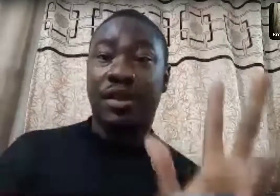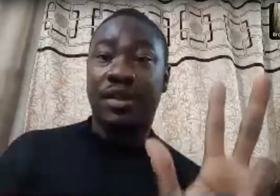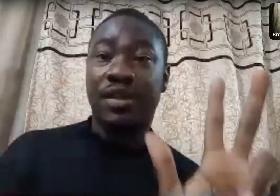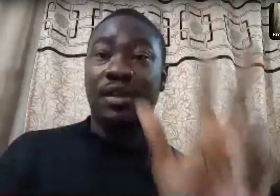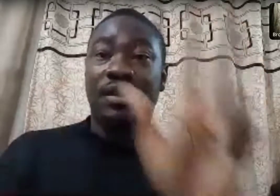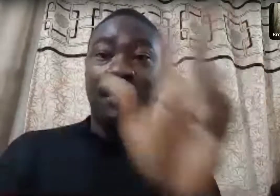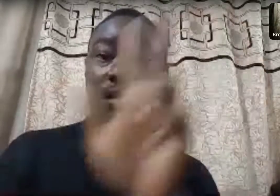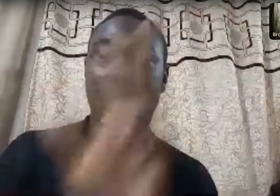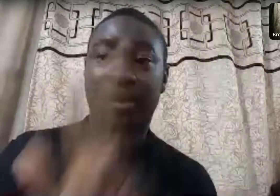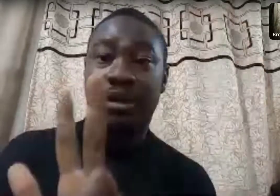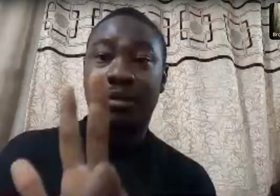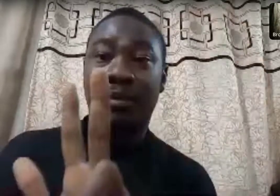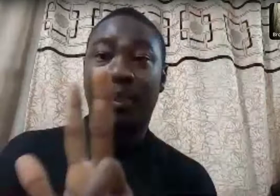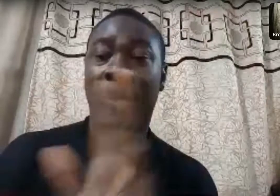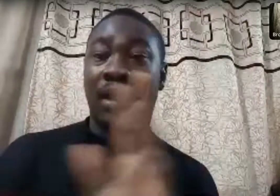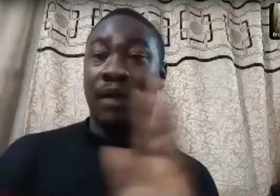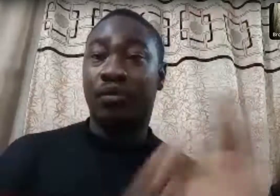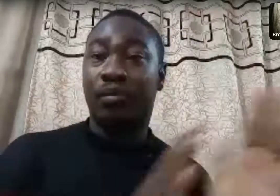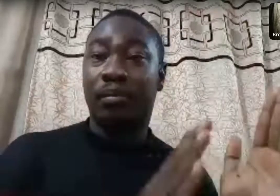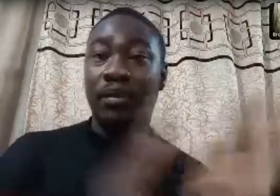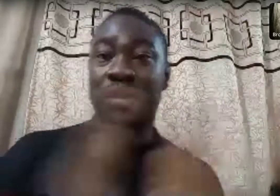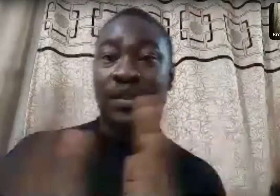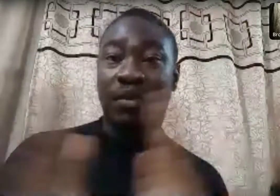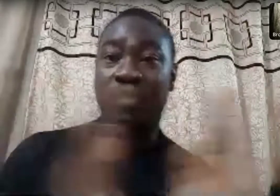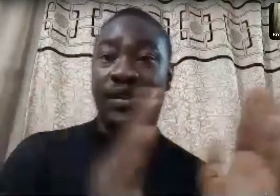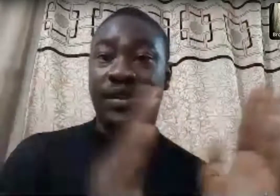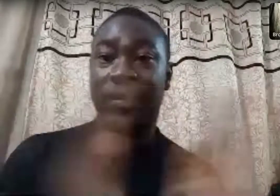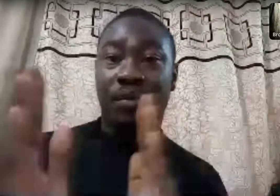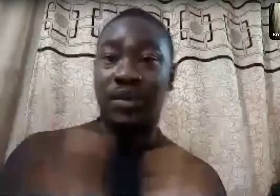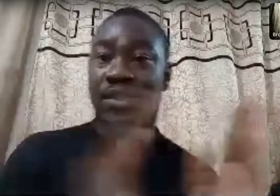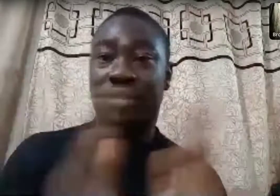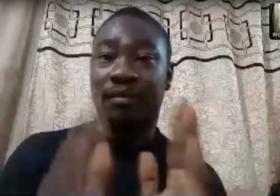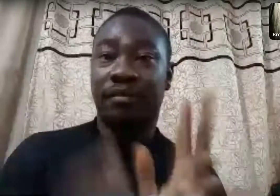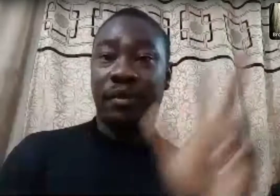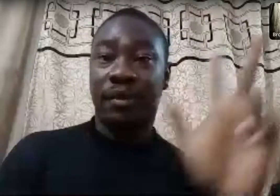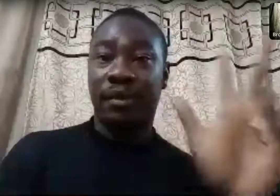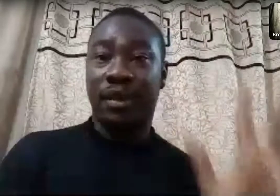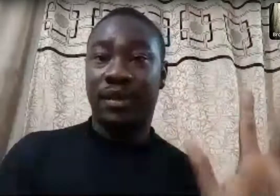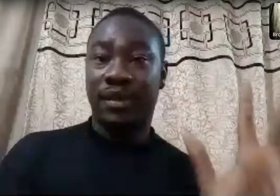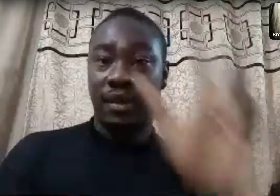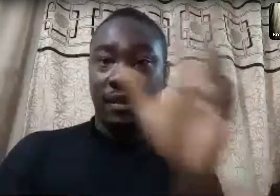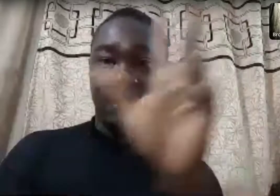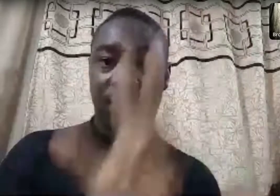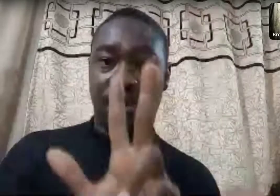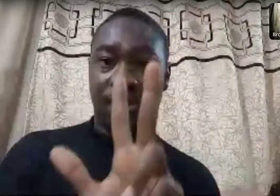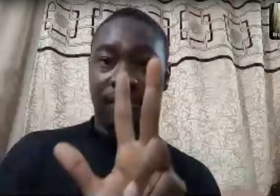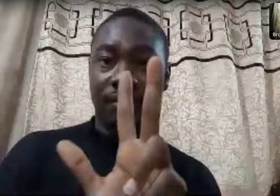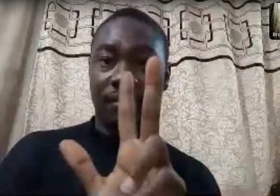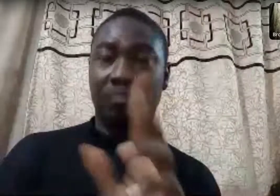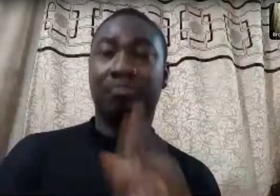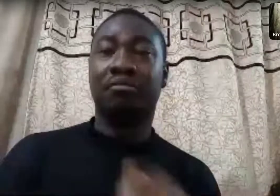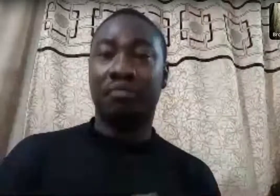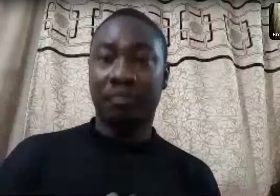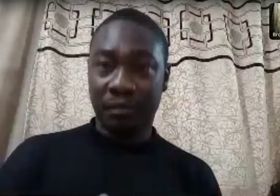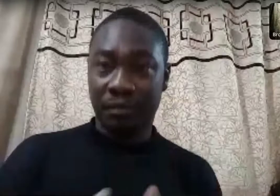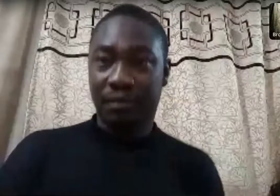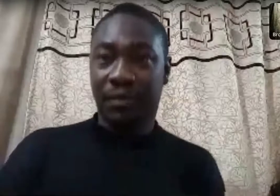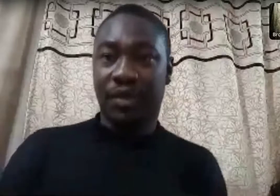distinguish their positioning. 33. So that's how to do it. All